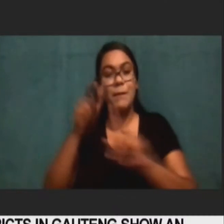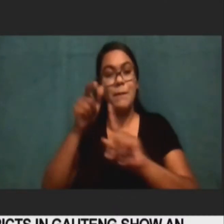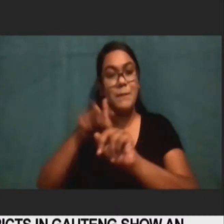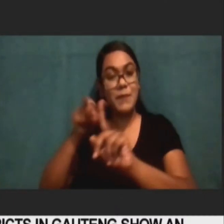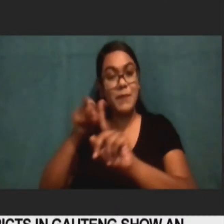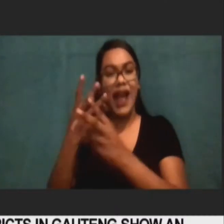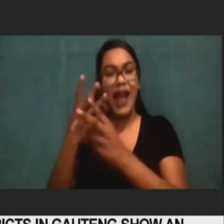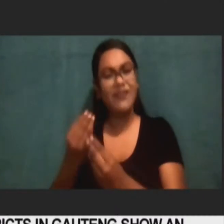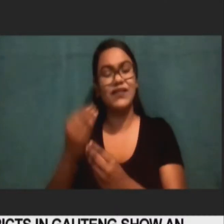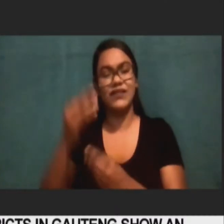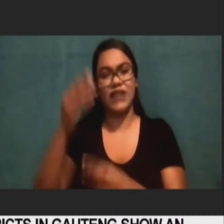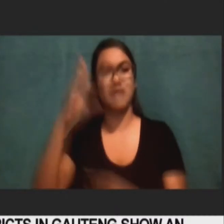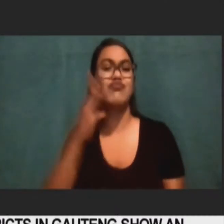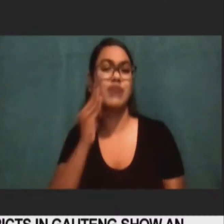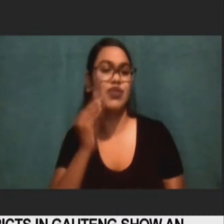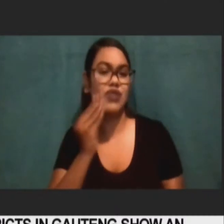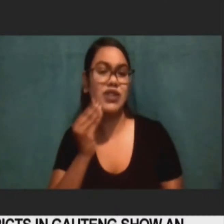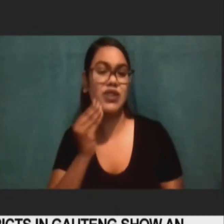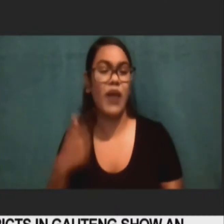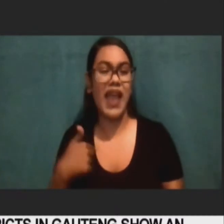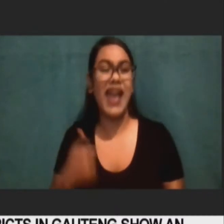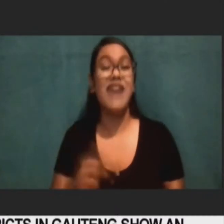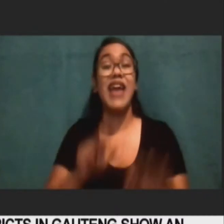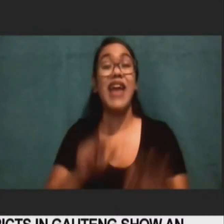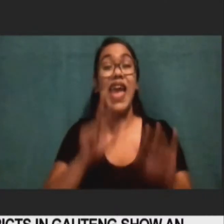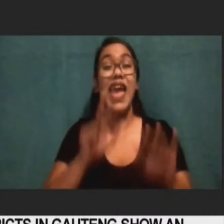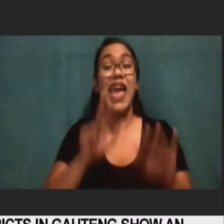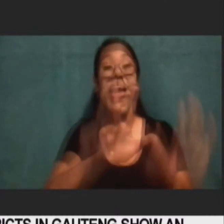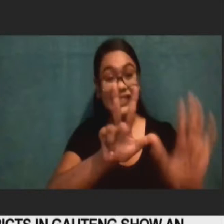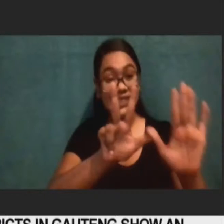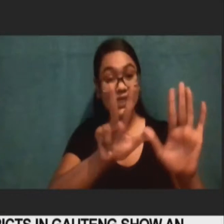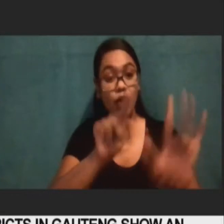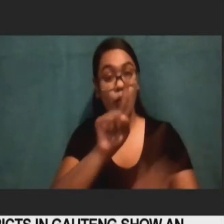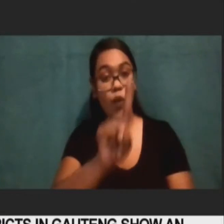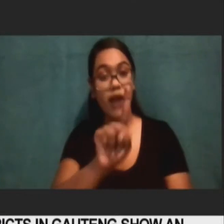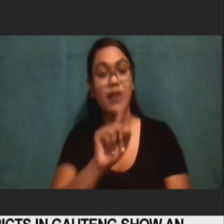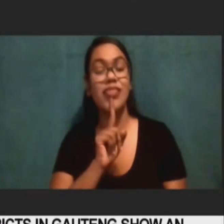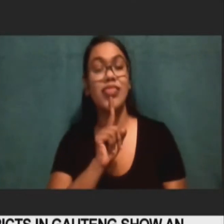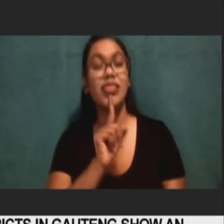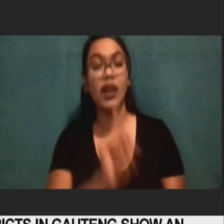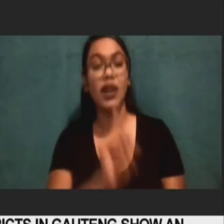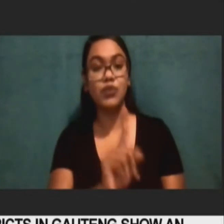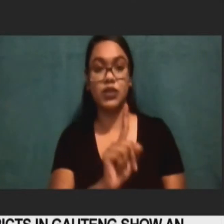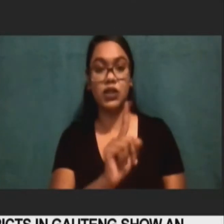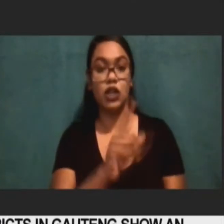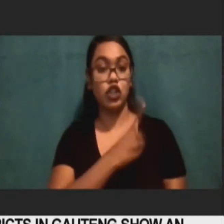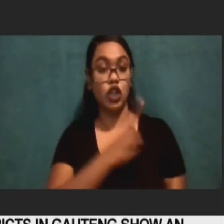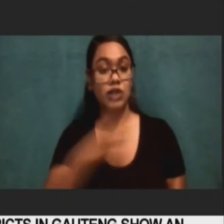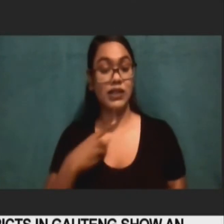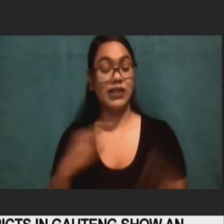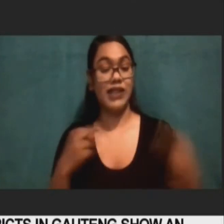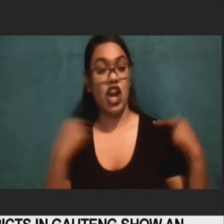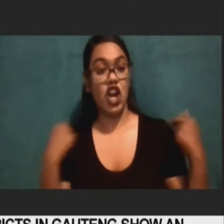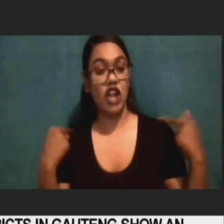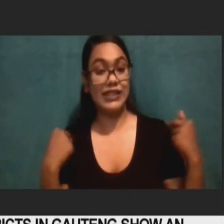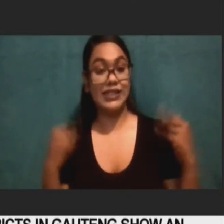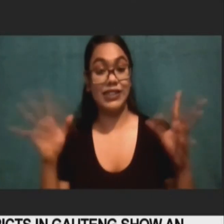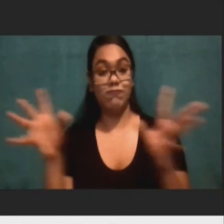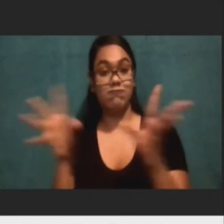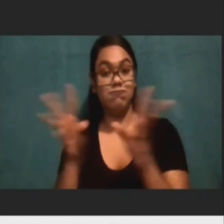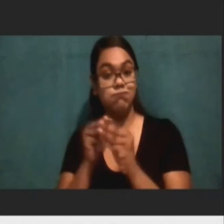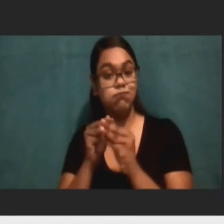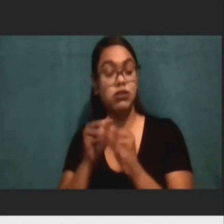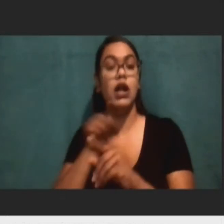healthcare workers in the Department of Health are committed to face the fourth wave as we have faced the third wave, as we have faced the second